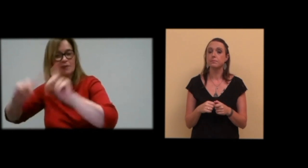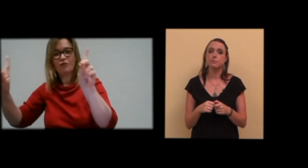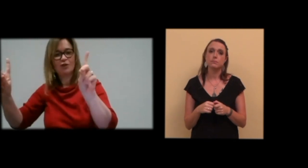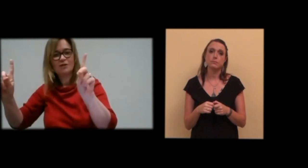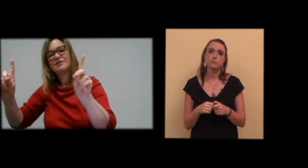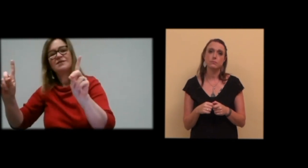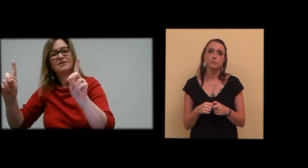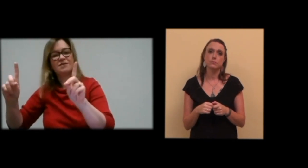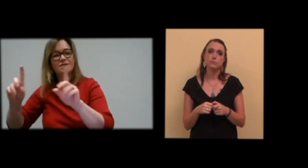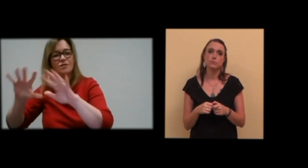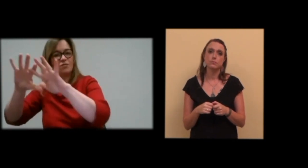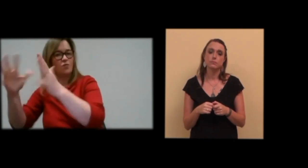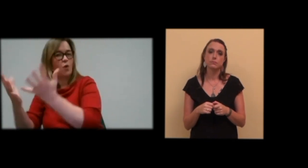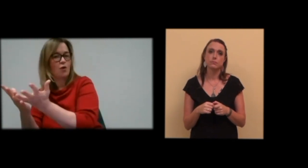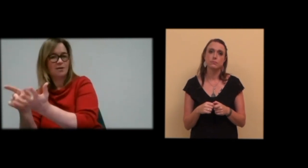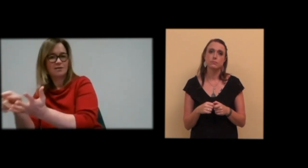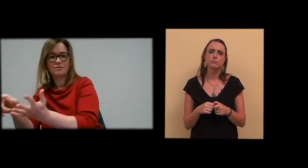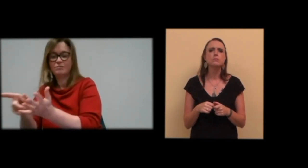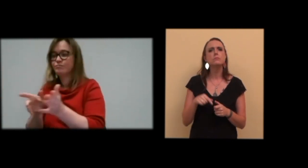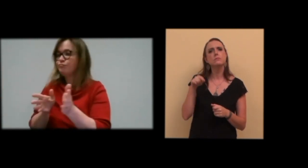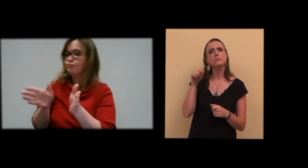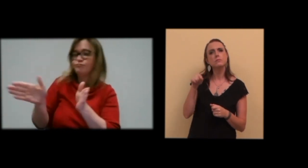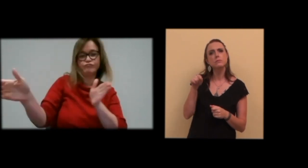However, then when they get to,